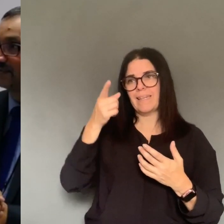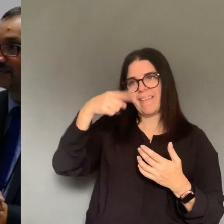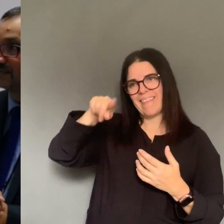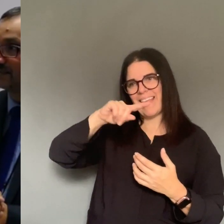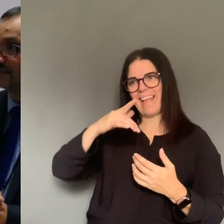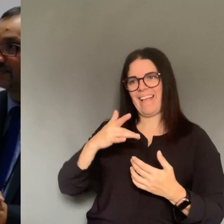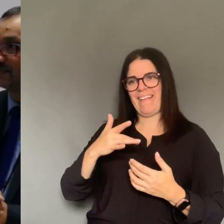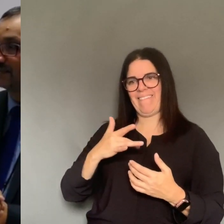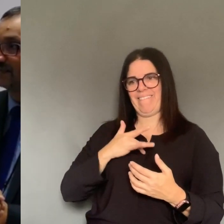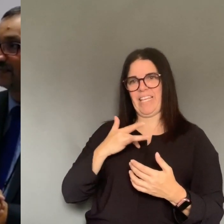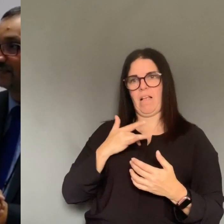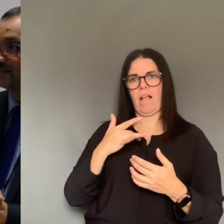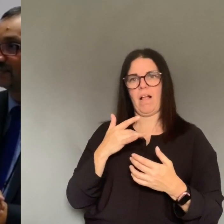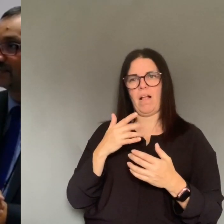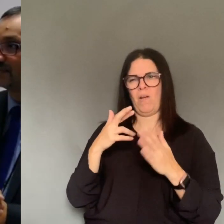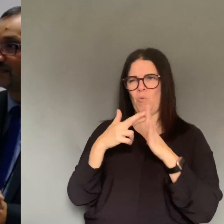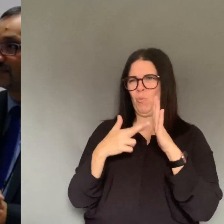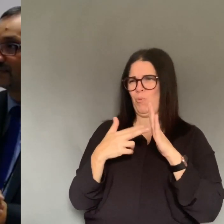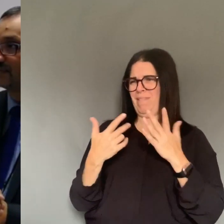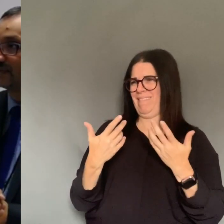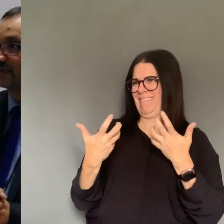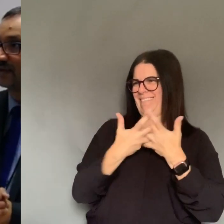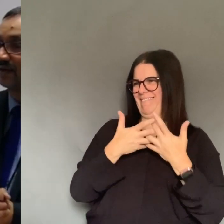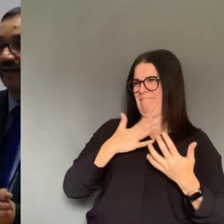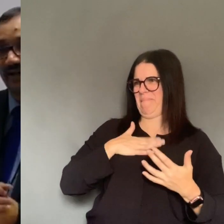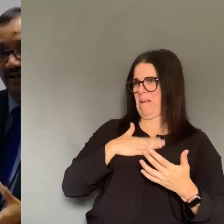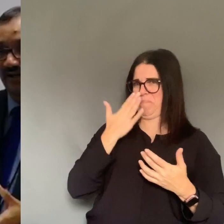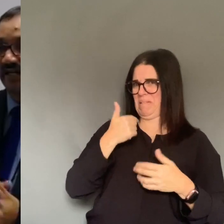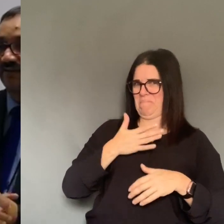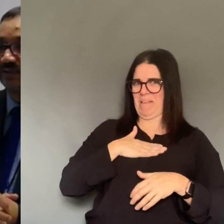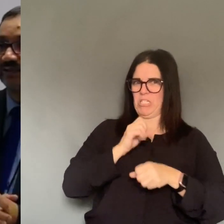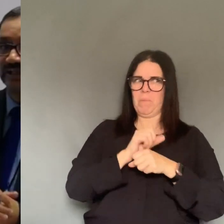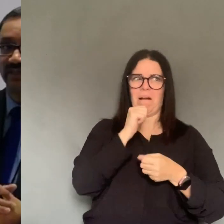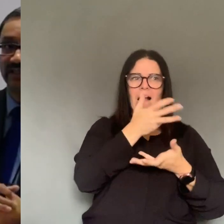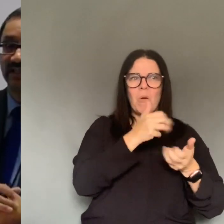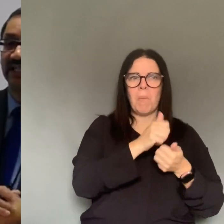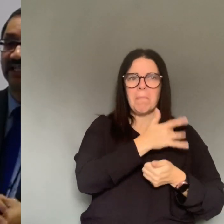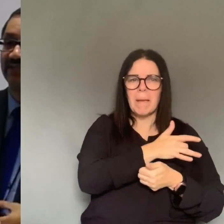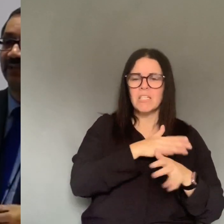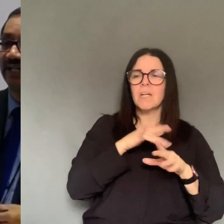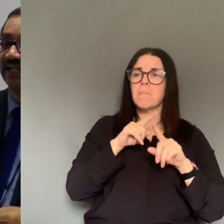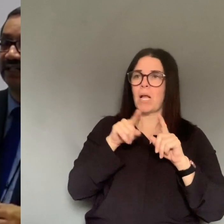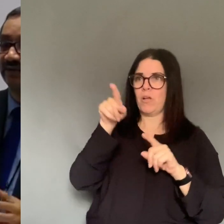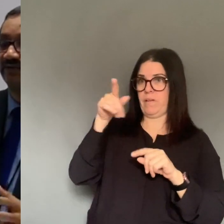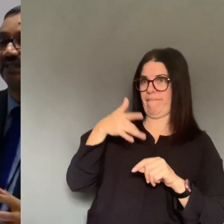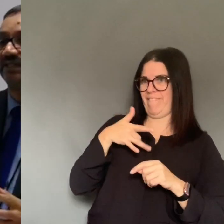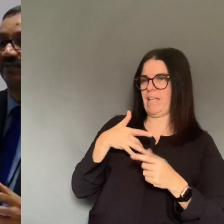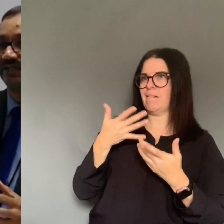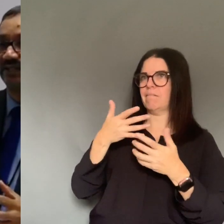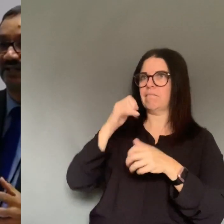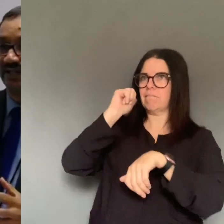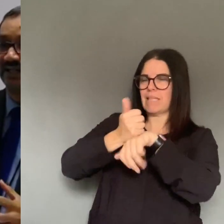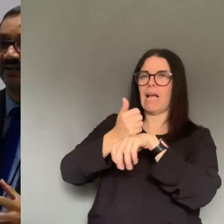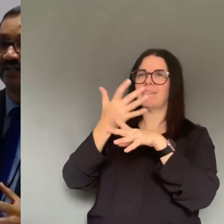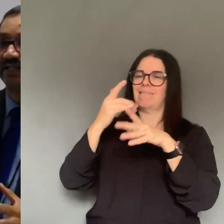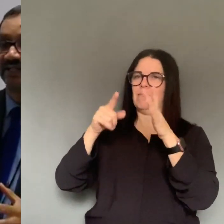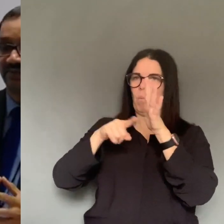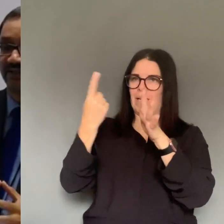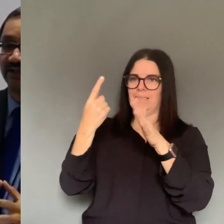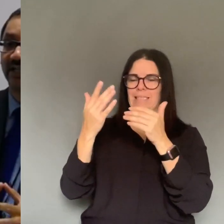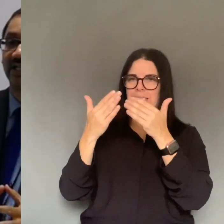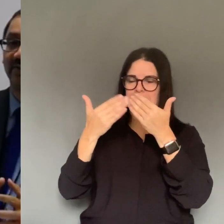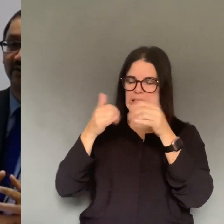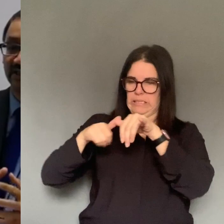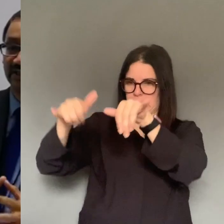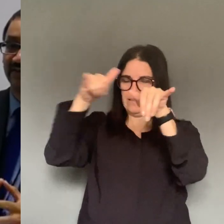it just to take the safety measures in place. Right? Absolutely, because I think that's why some of these measures are in place when we